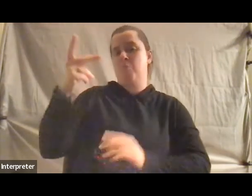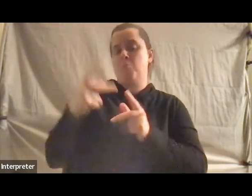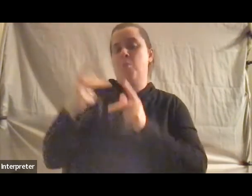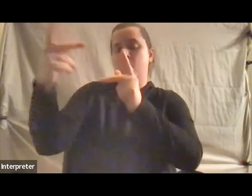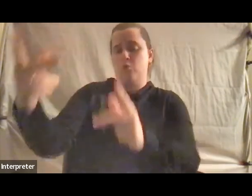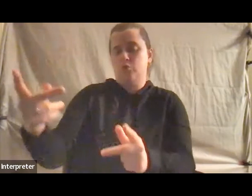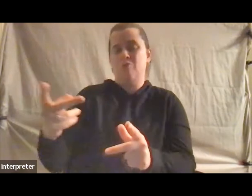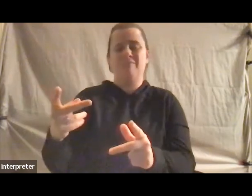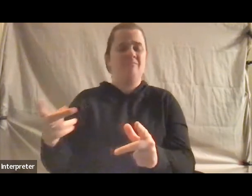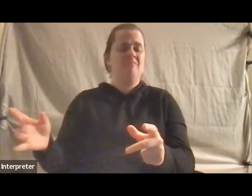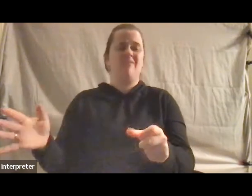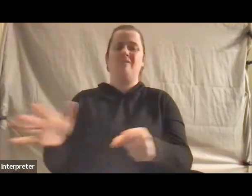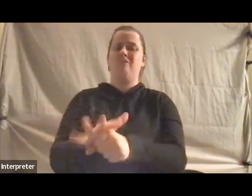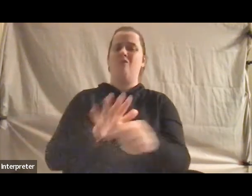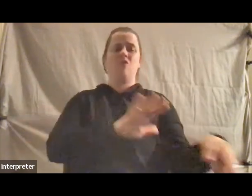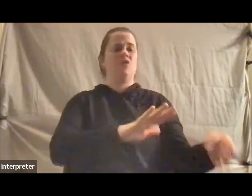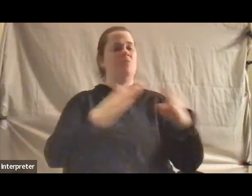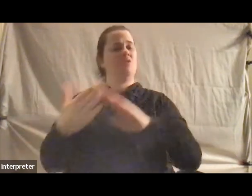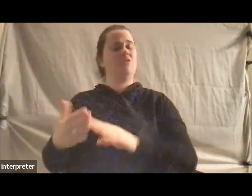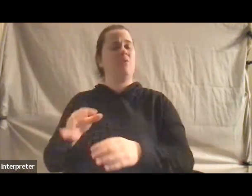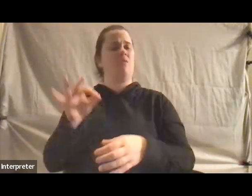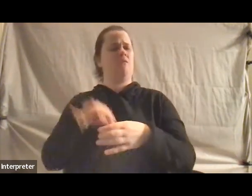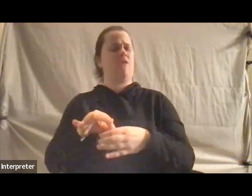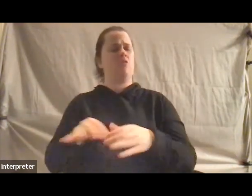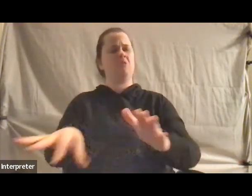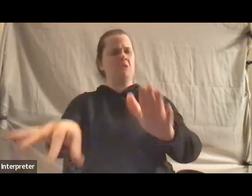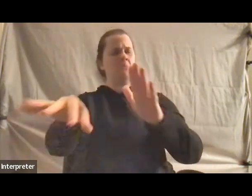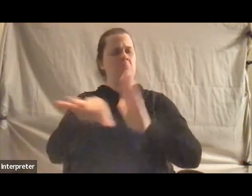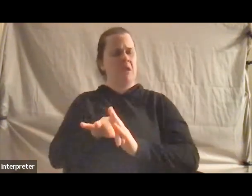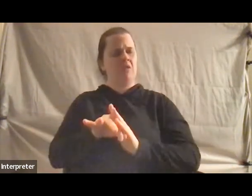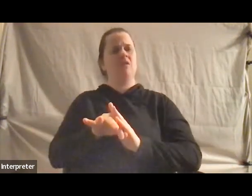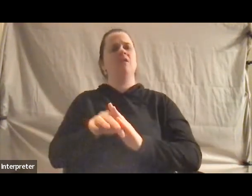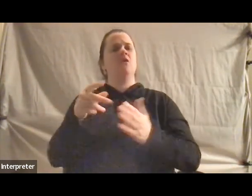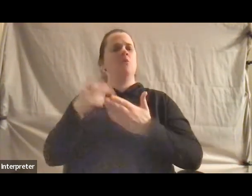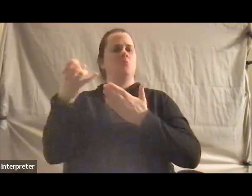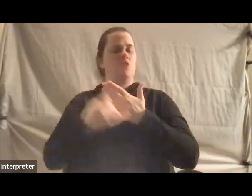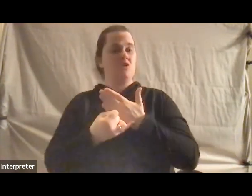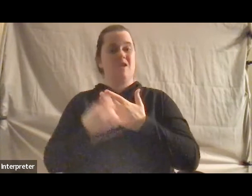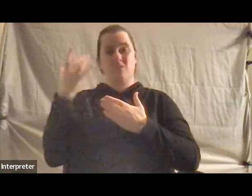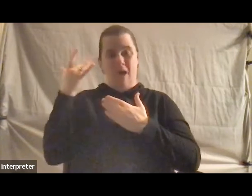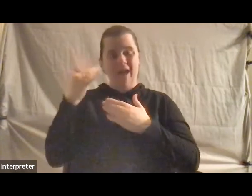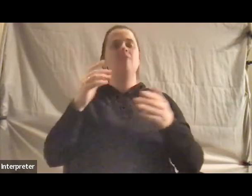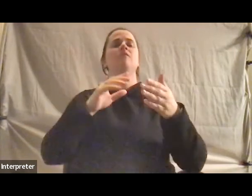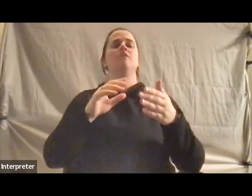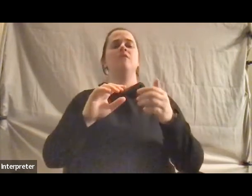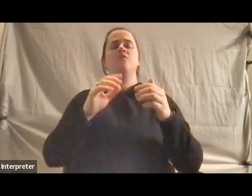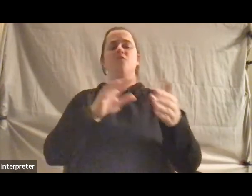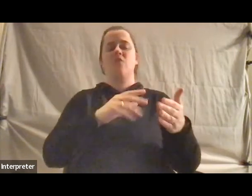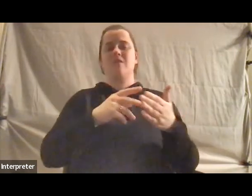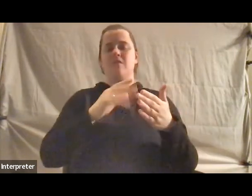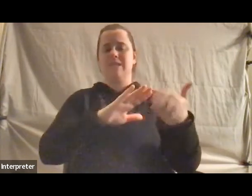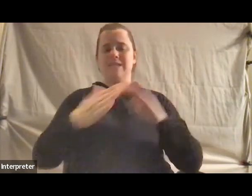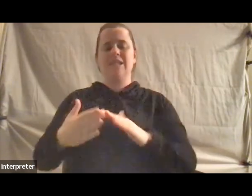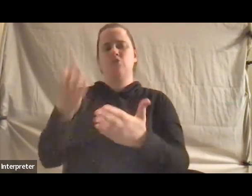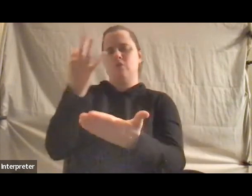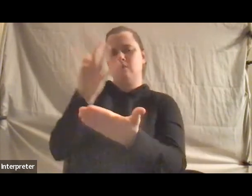entire community votes and selects projects for the city to fund and implement. Projects like